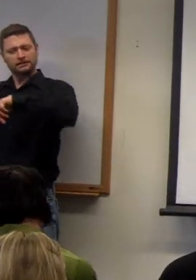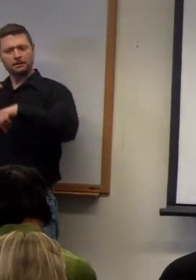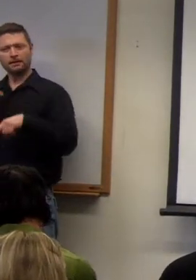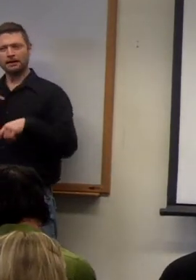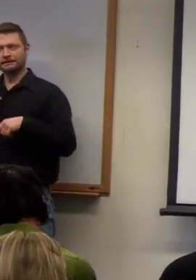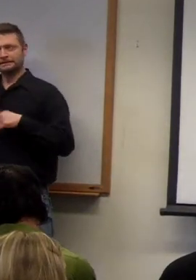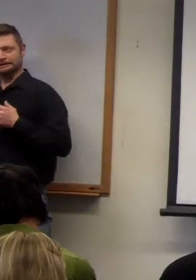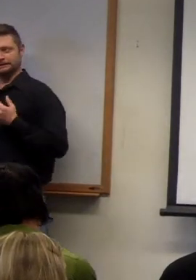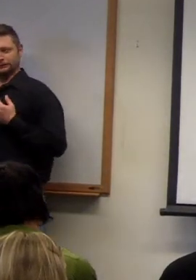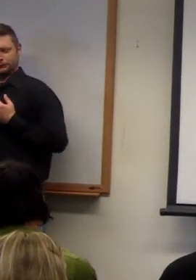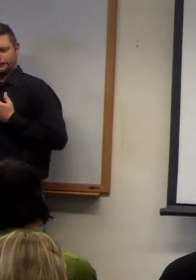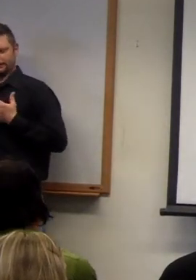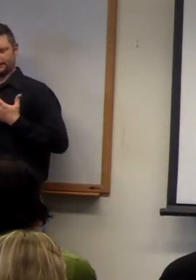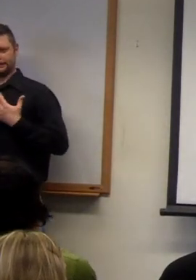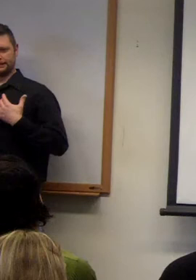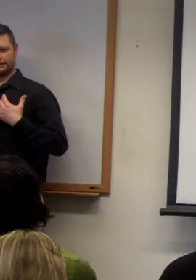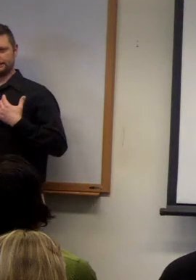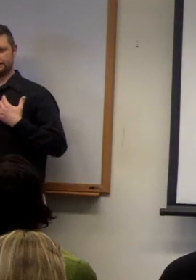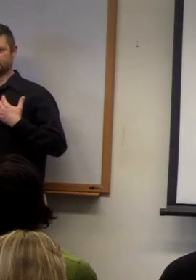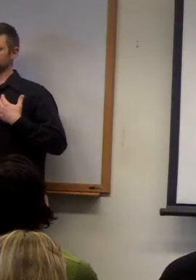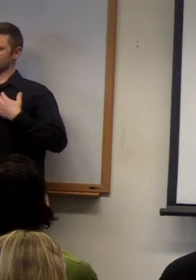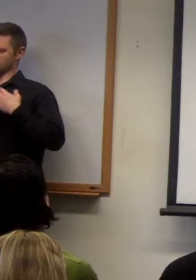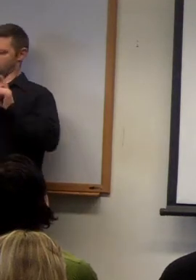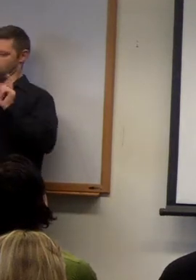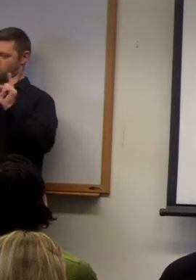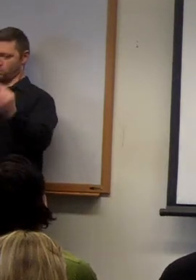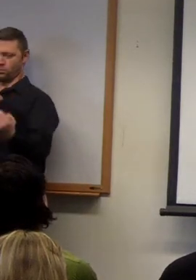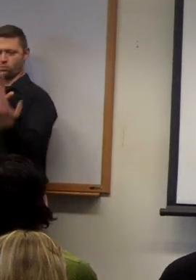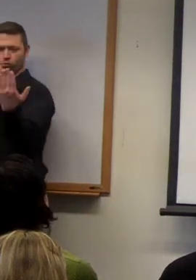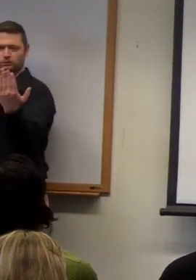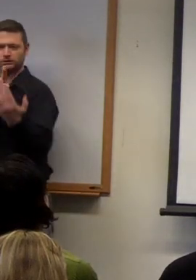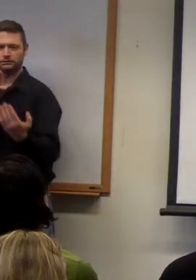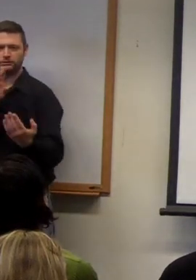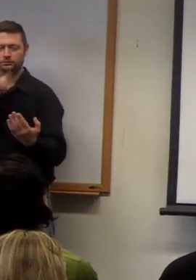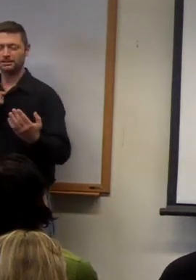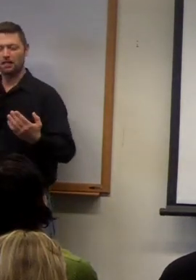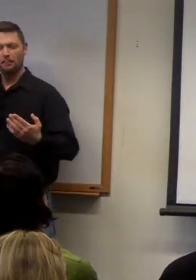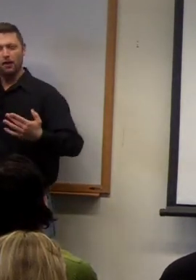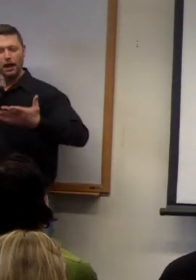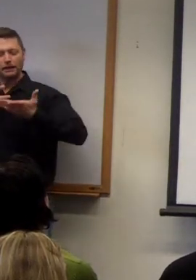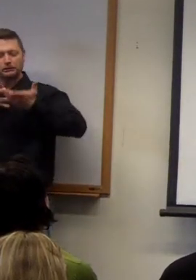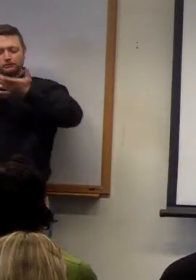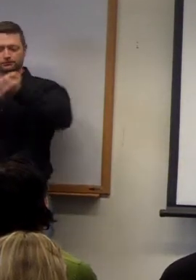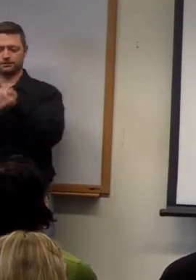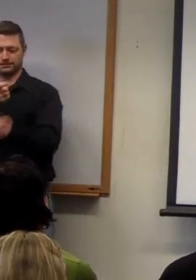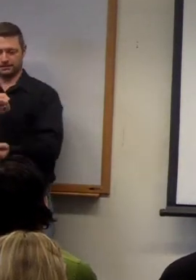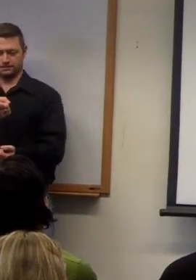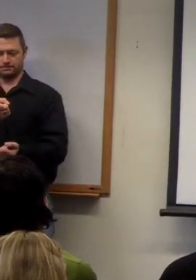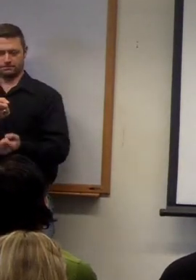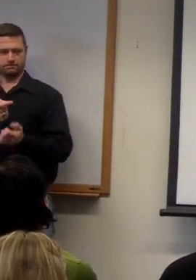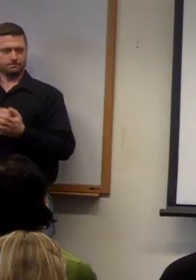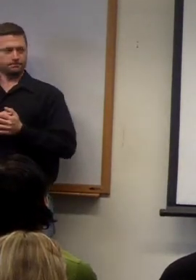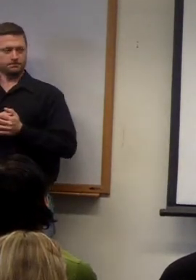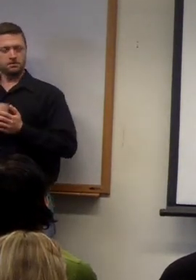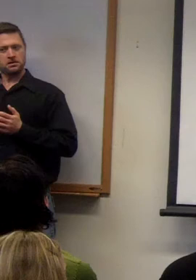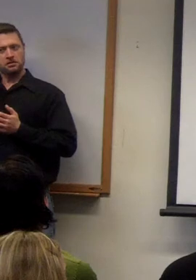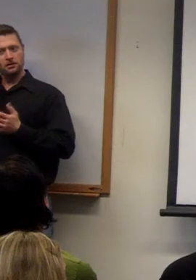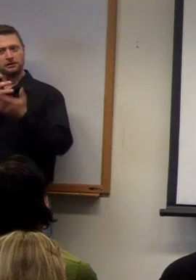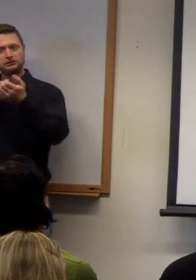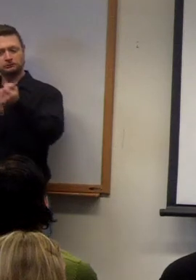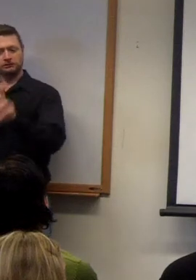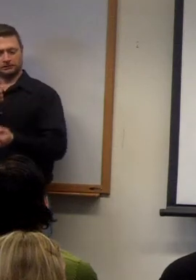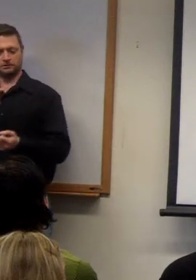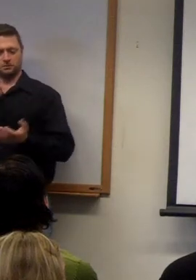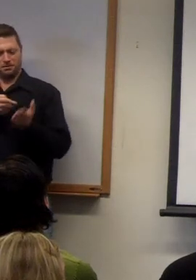was that the reason I went to him in the first place was because I felt that I could trust him. I felt that I could trust